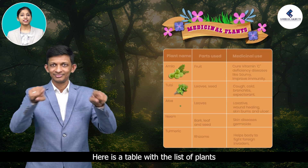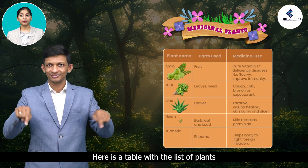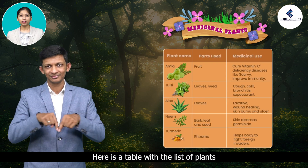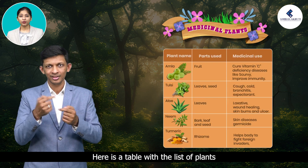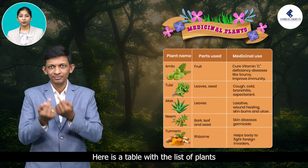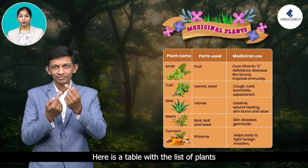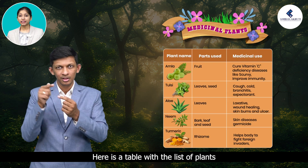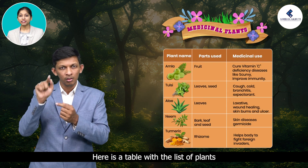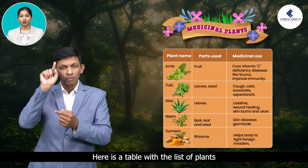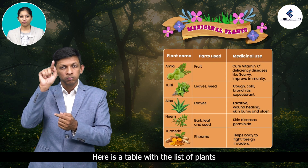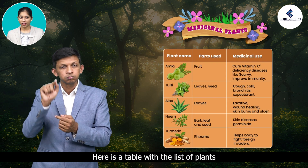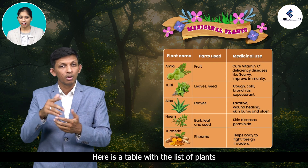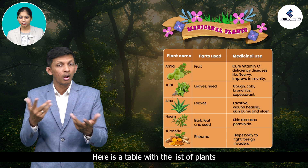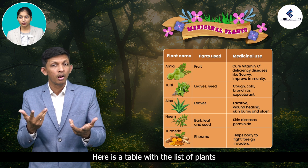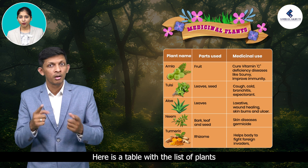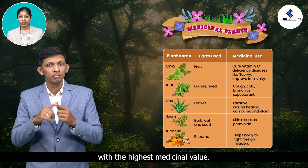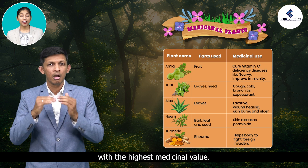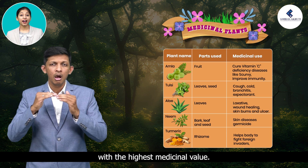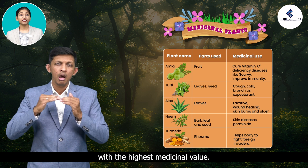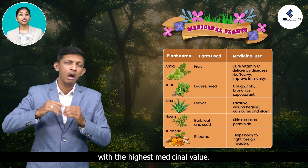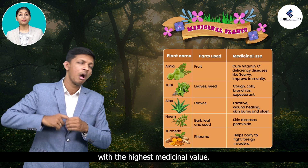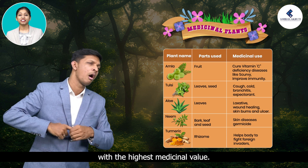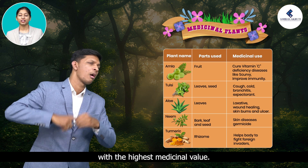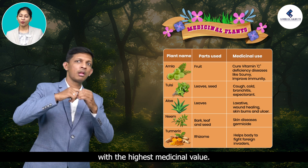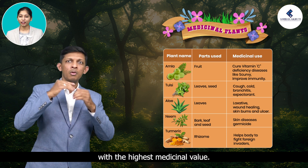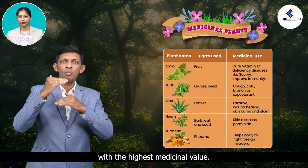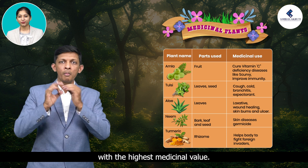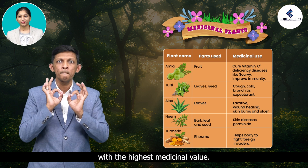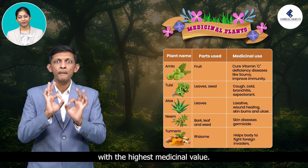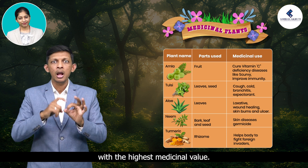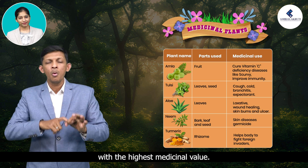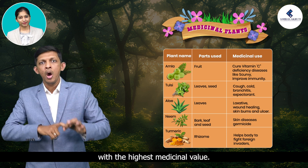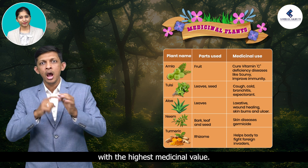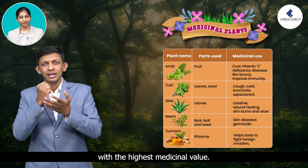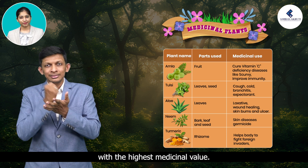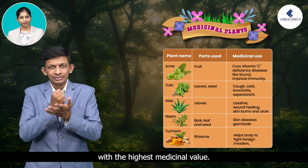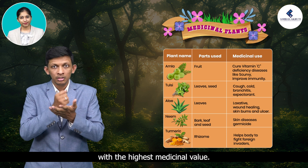Here is a table with list of plants with the highest medicinal value.